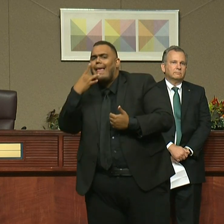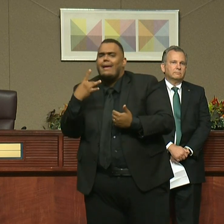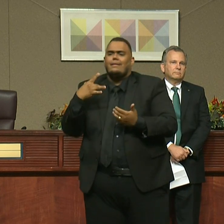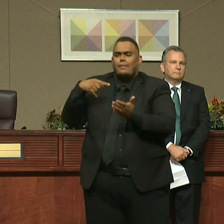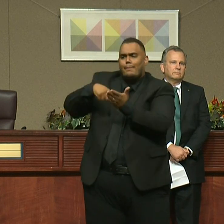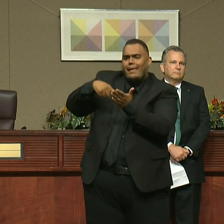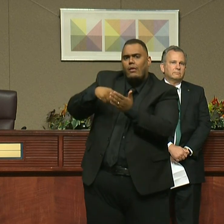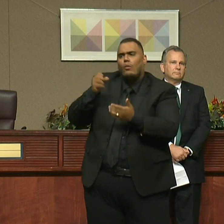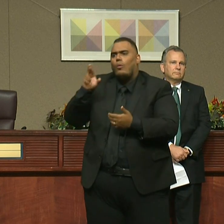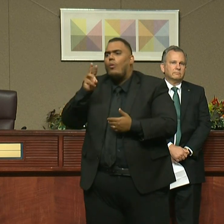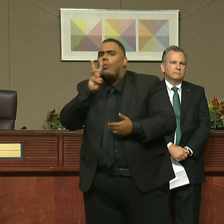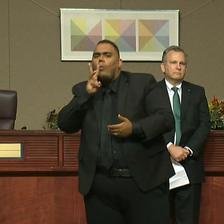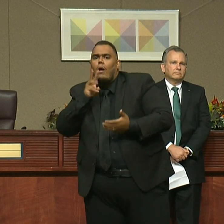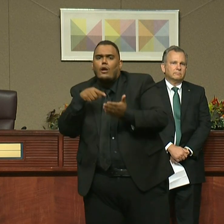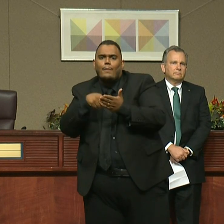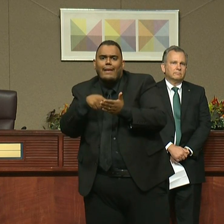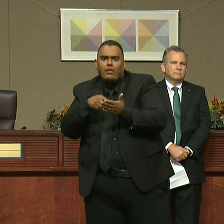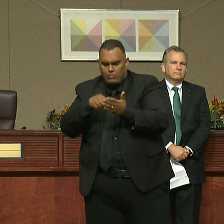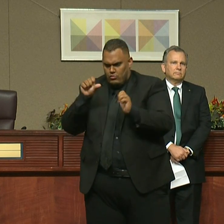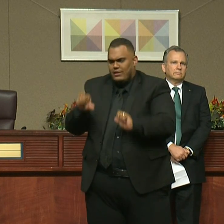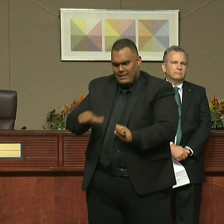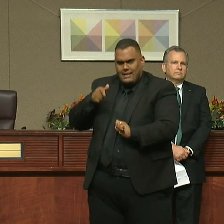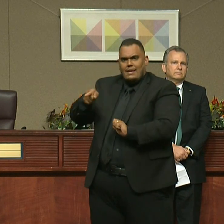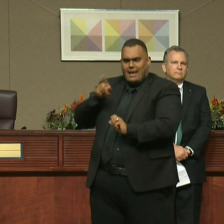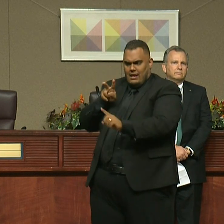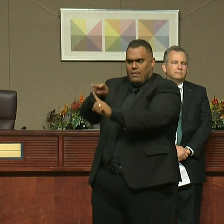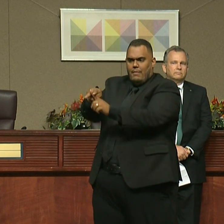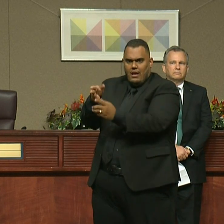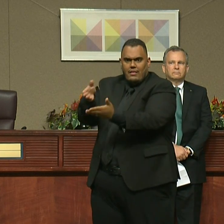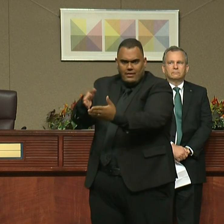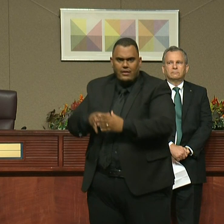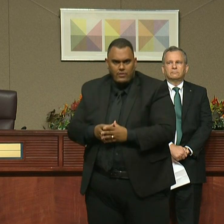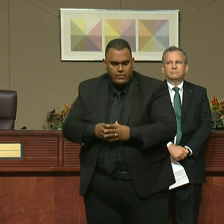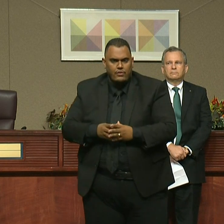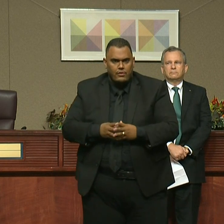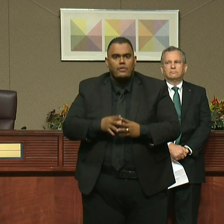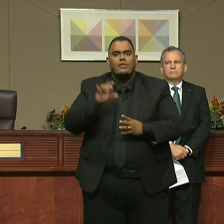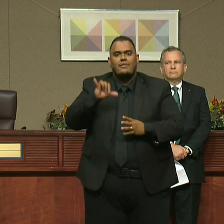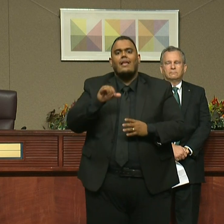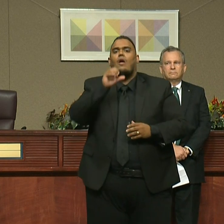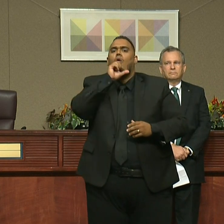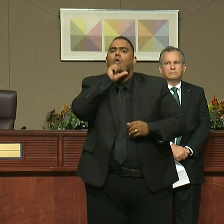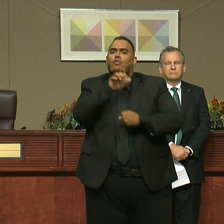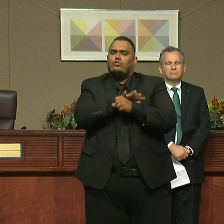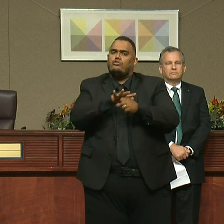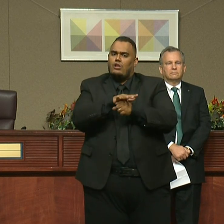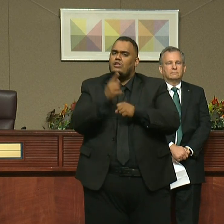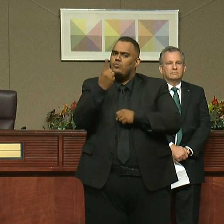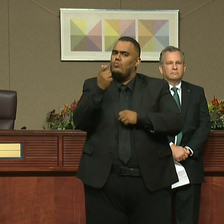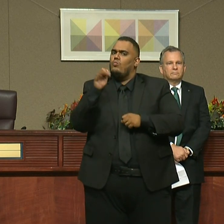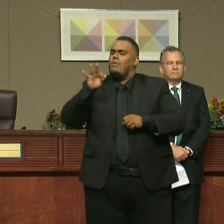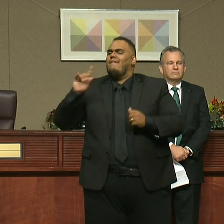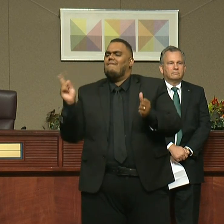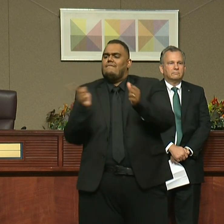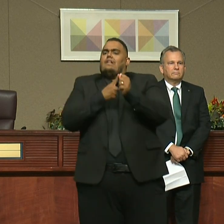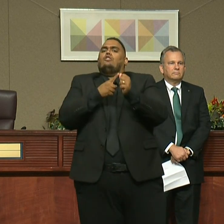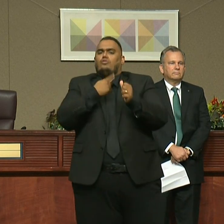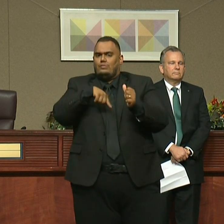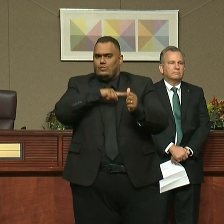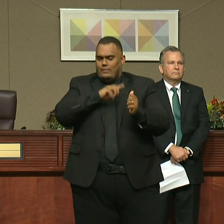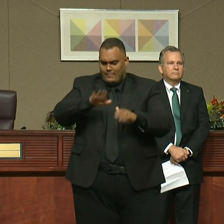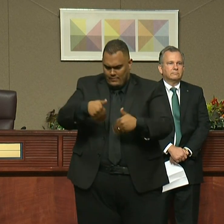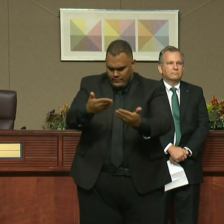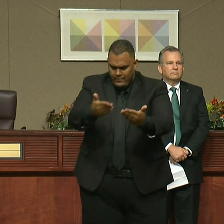was one of the first counties, if not the first county in Florida to provide this type of assistance to its